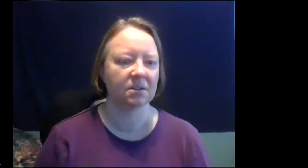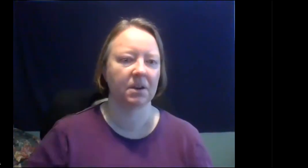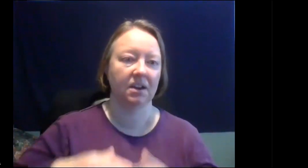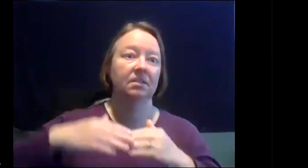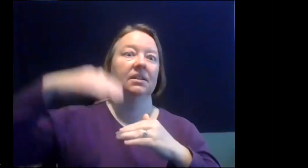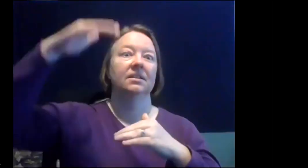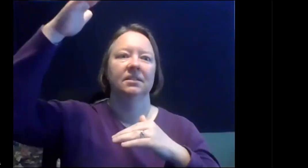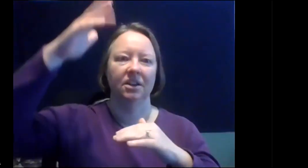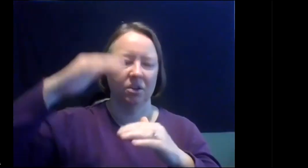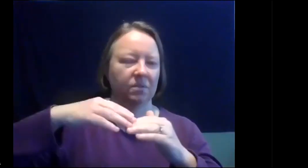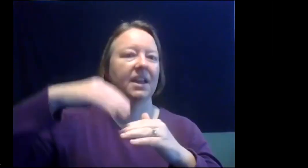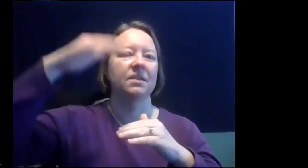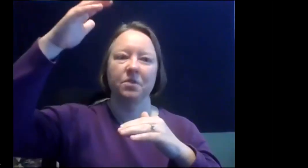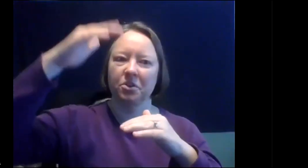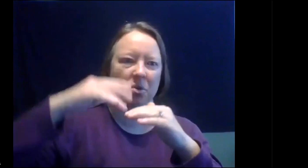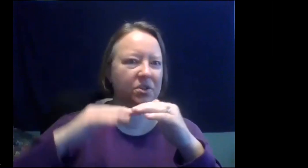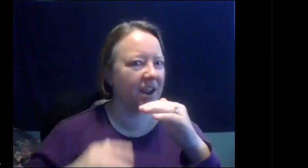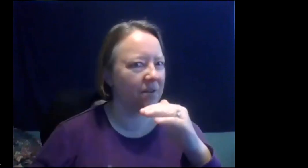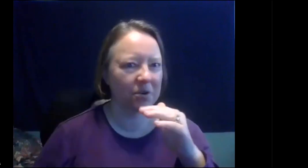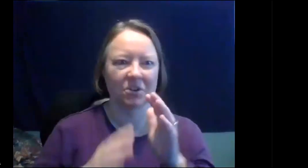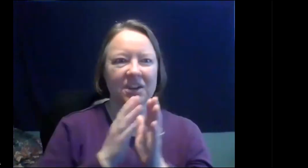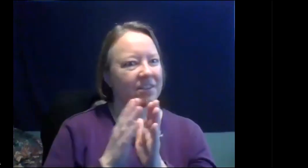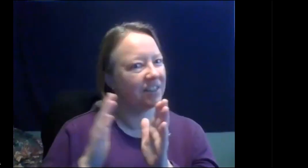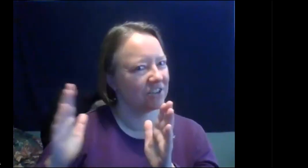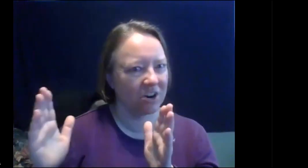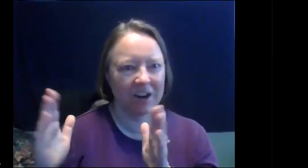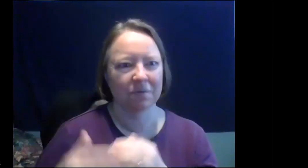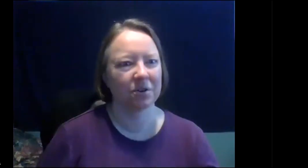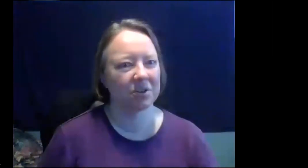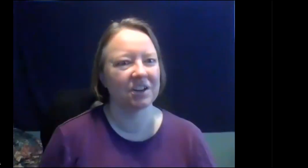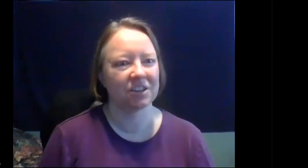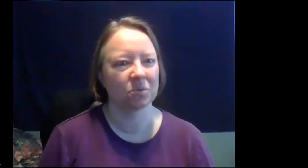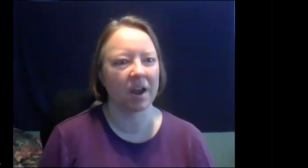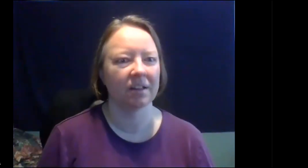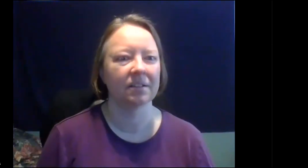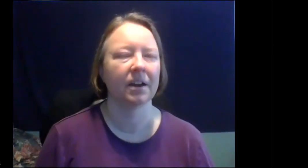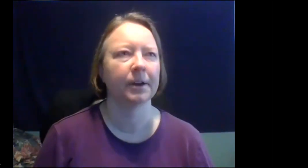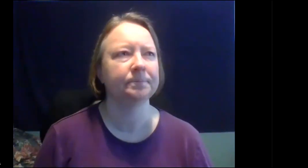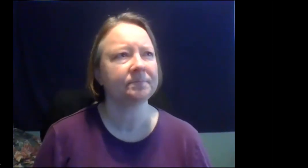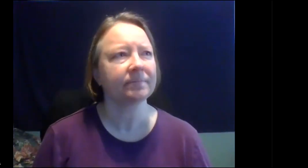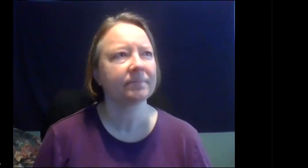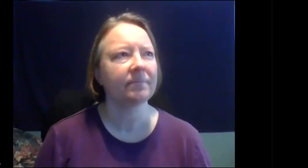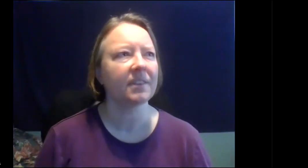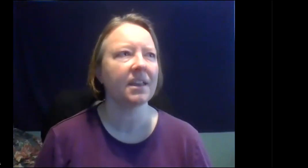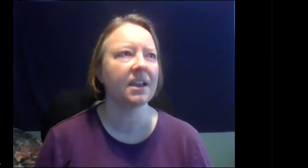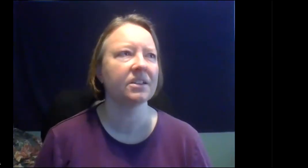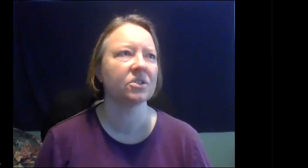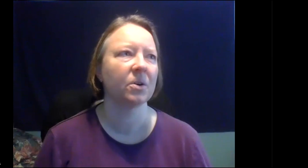state, but you know, they get further north, they get further south, and they're starting to get further east as well. And